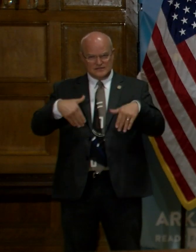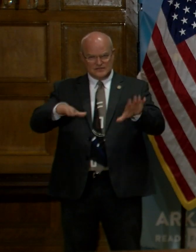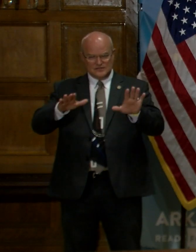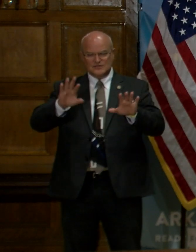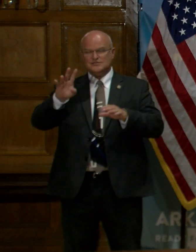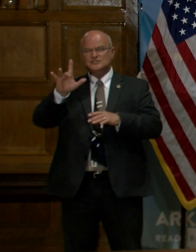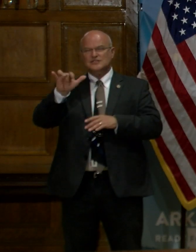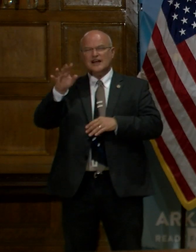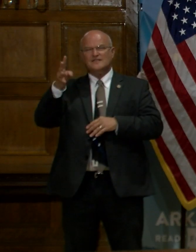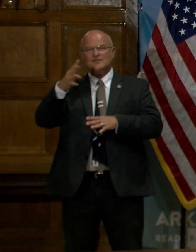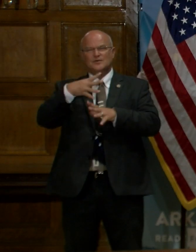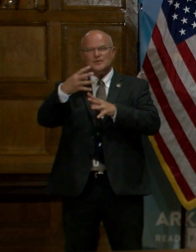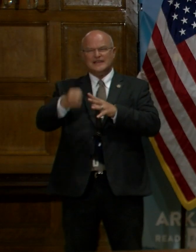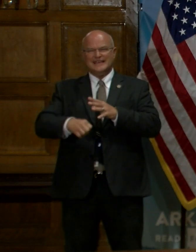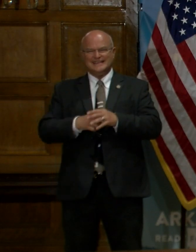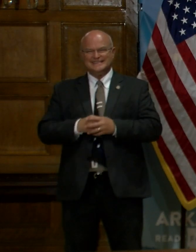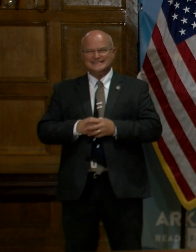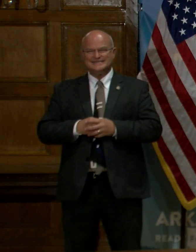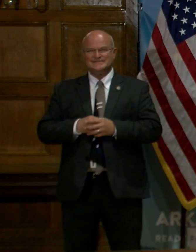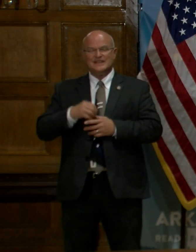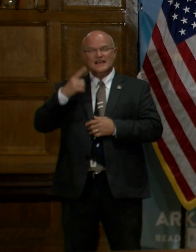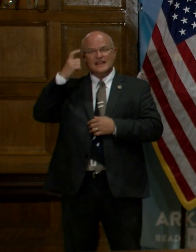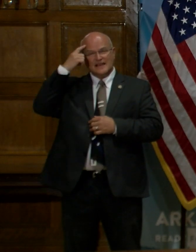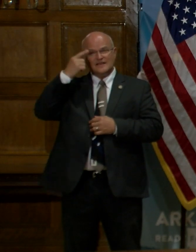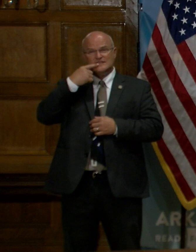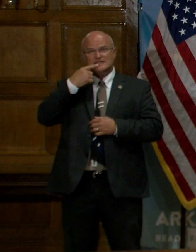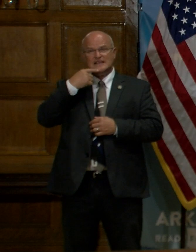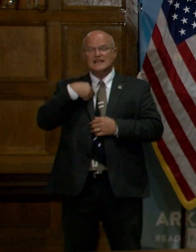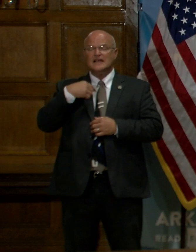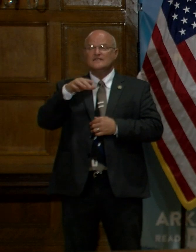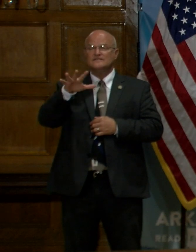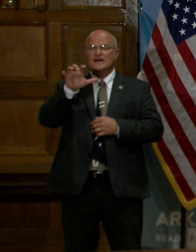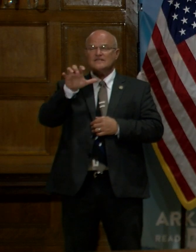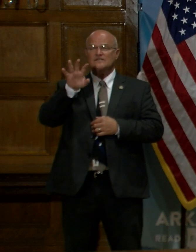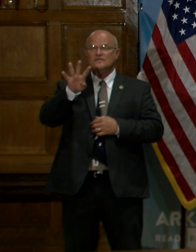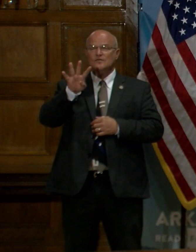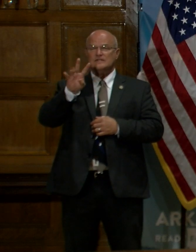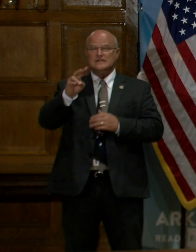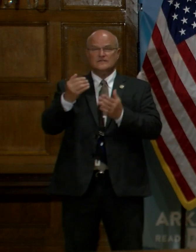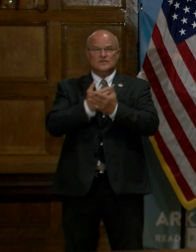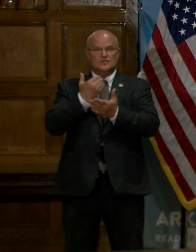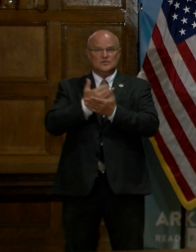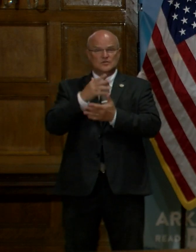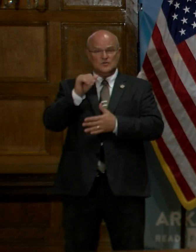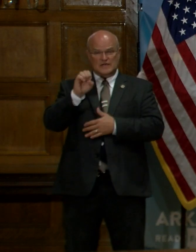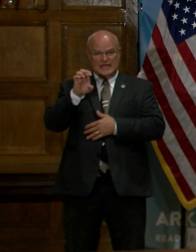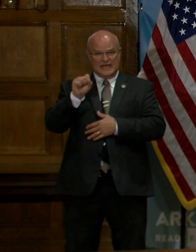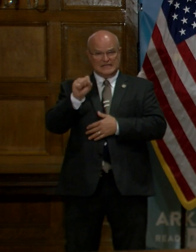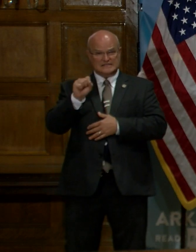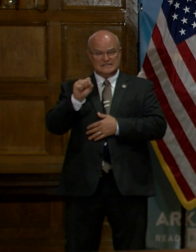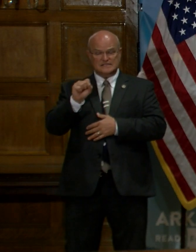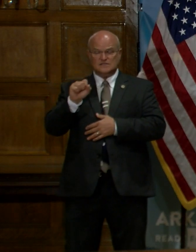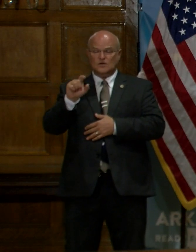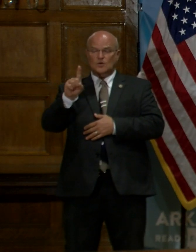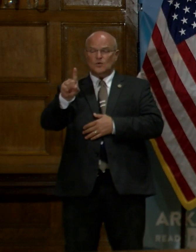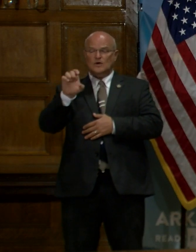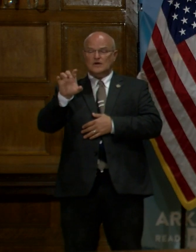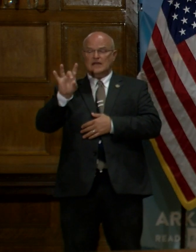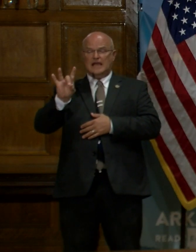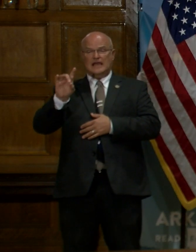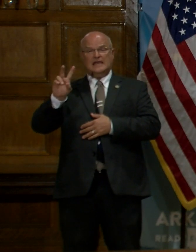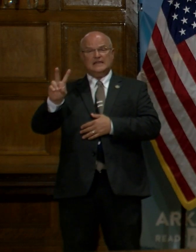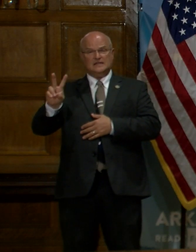your 4th of July weekend. As the Governor mentioned, we had 547 new cases since yesterday. 182 of